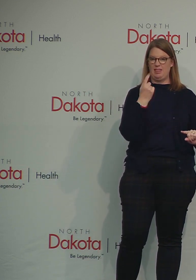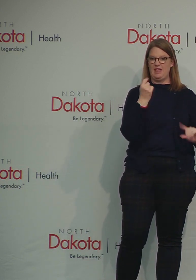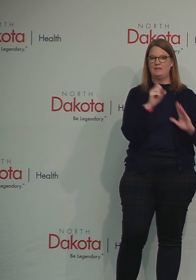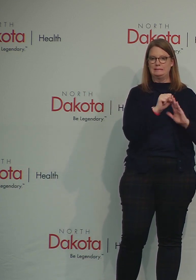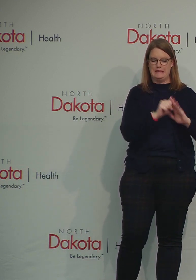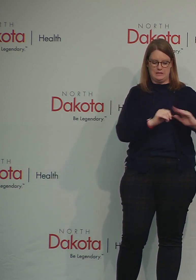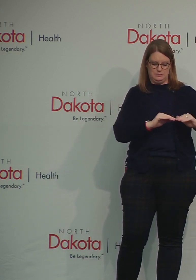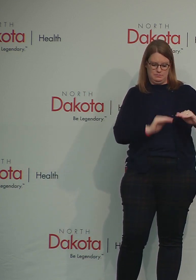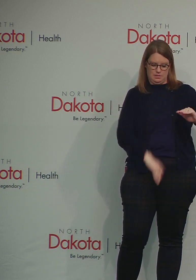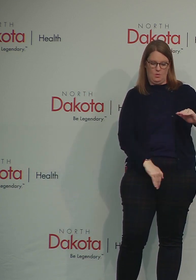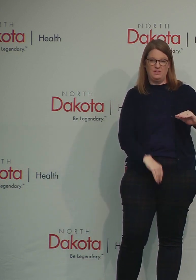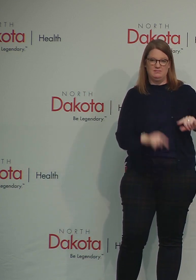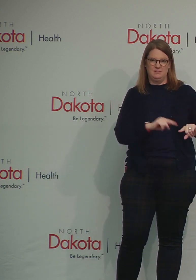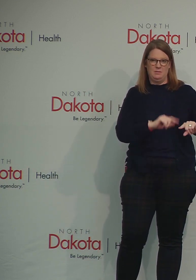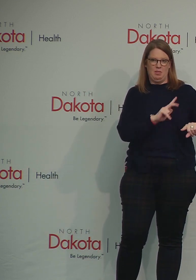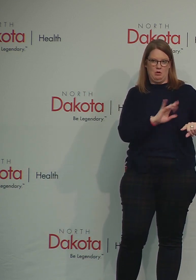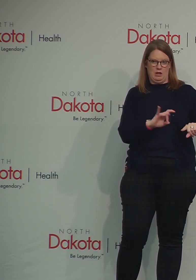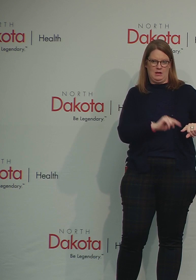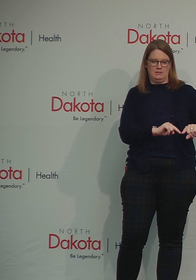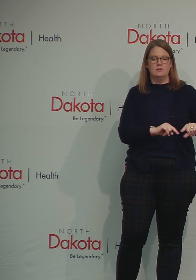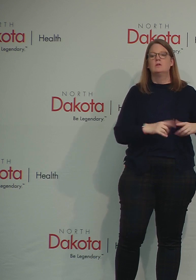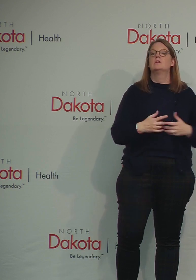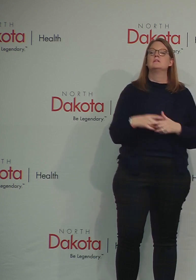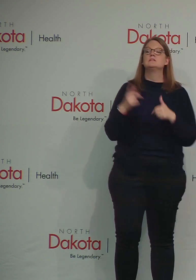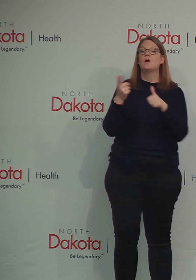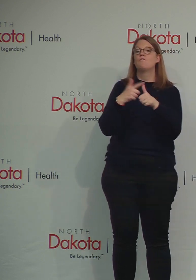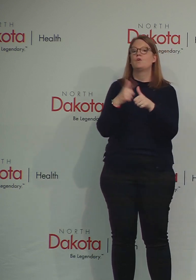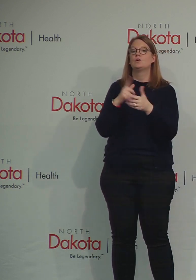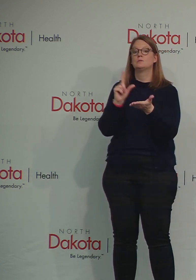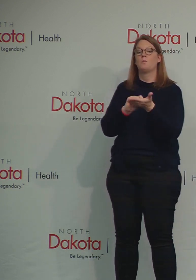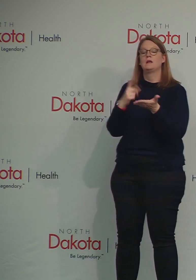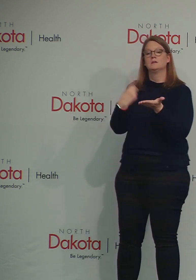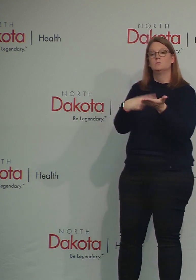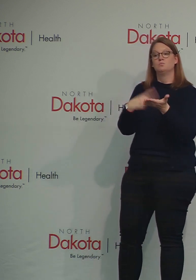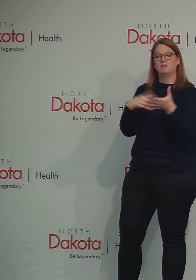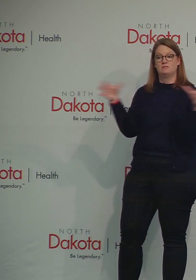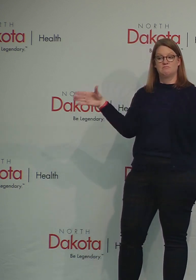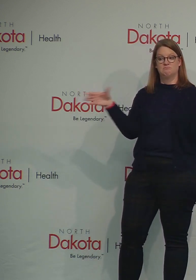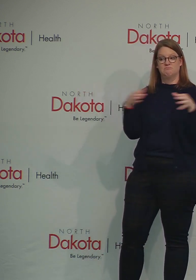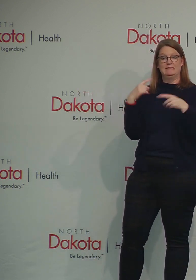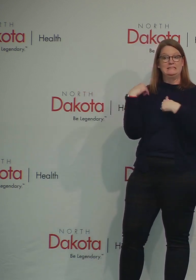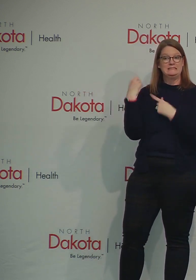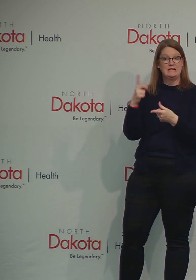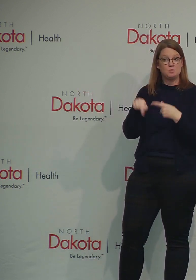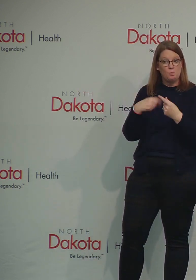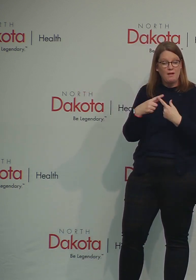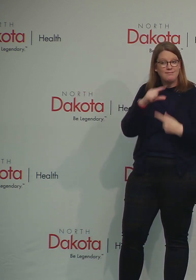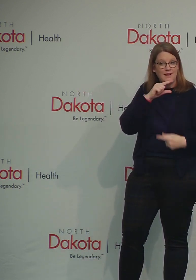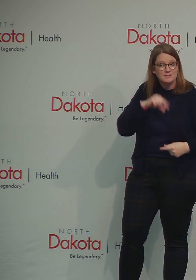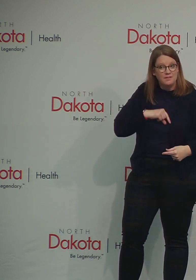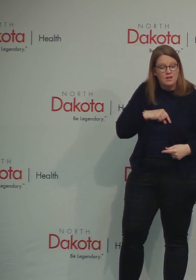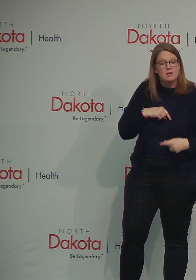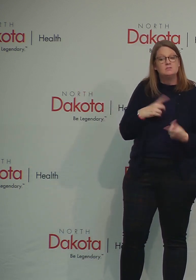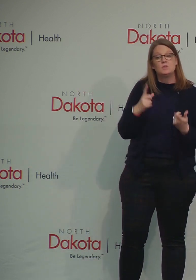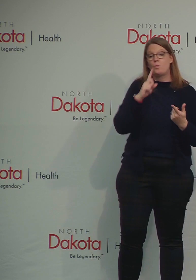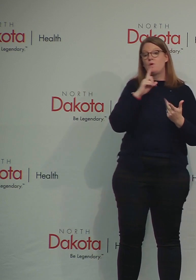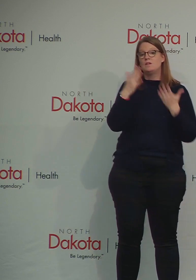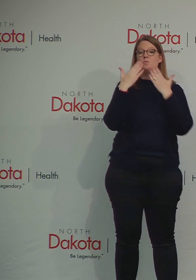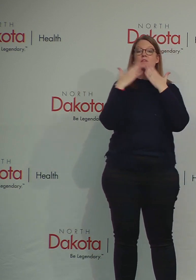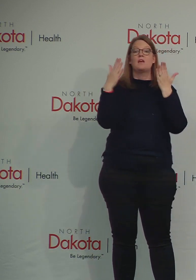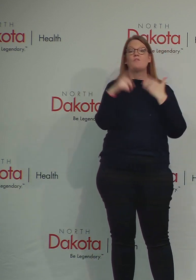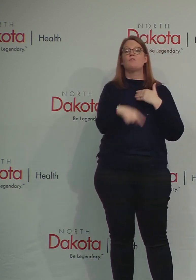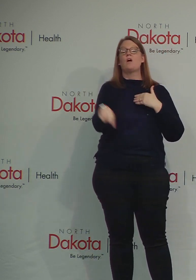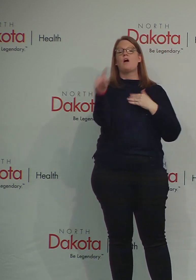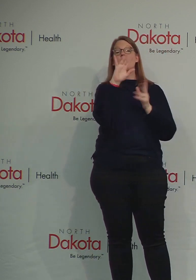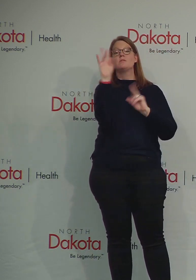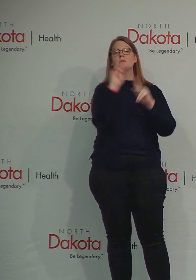states. This is our first press briefing together since Thanksgiving, and we're grateful to everybody in our state who